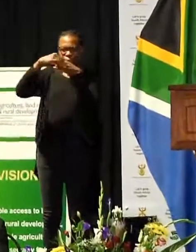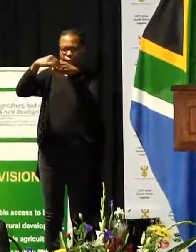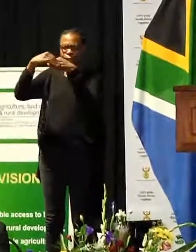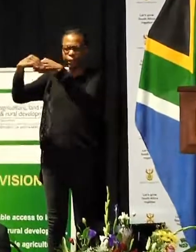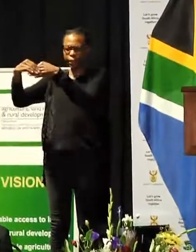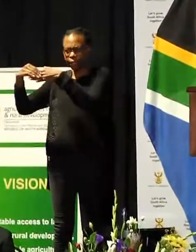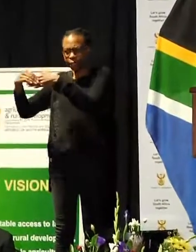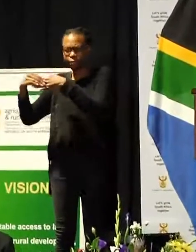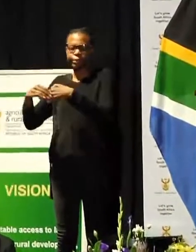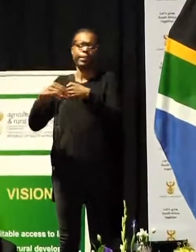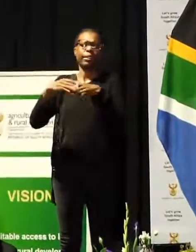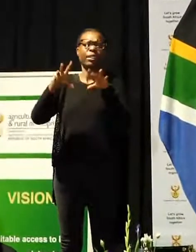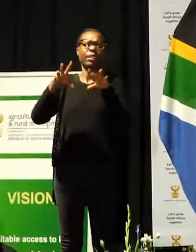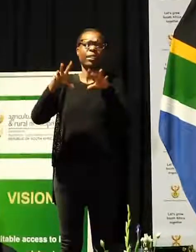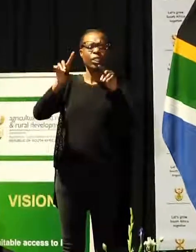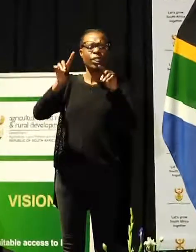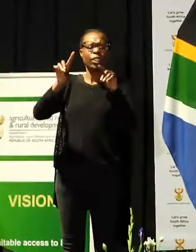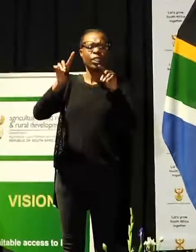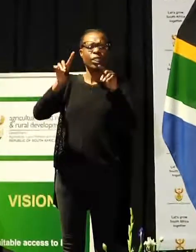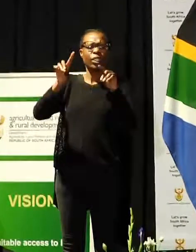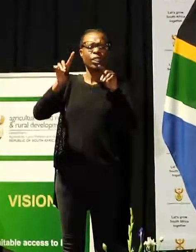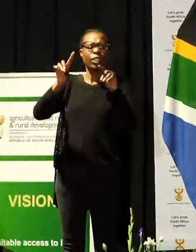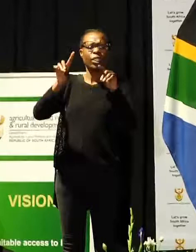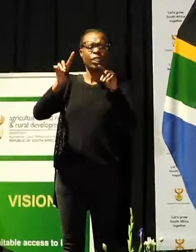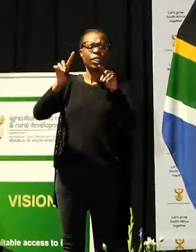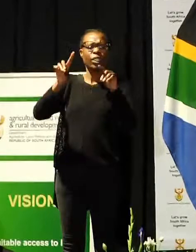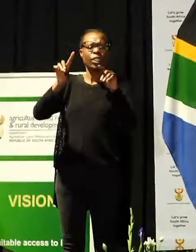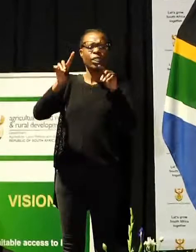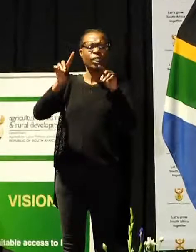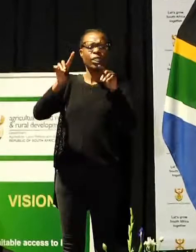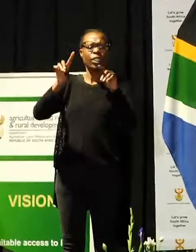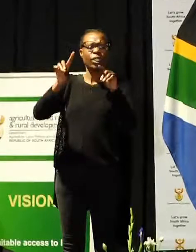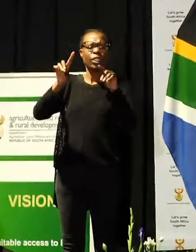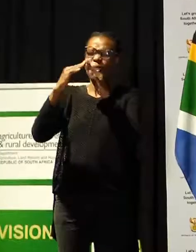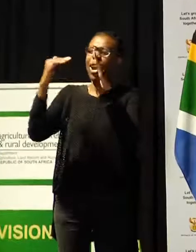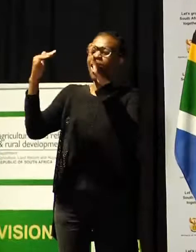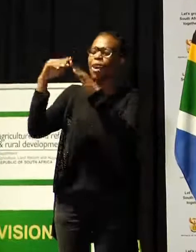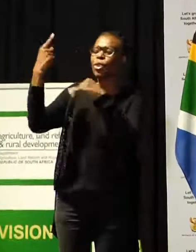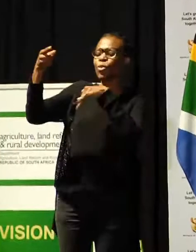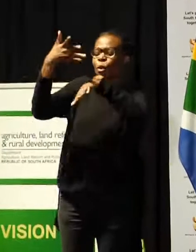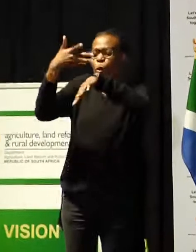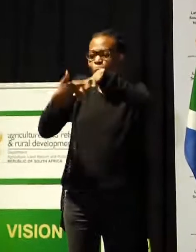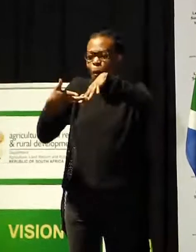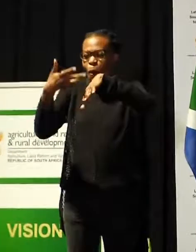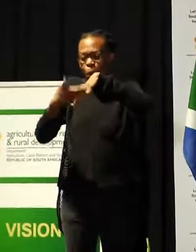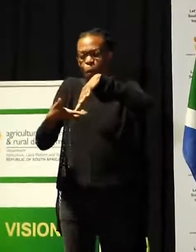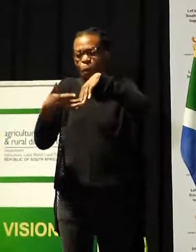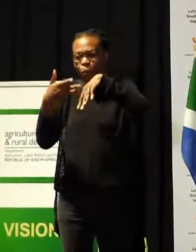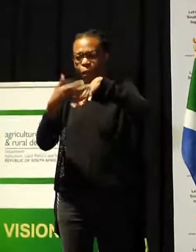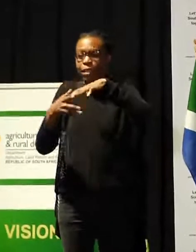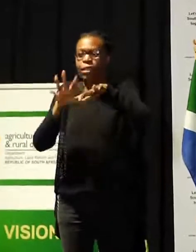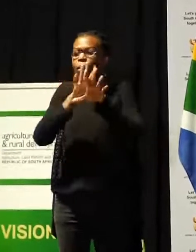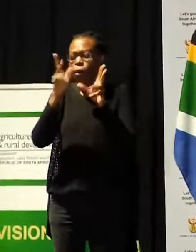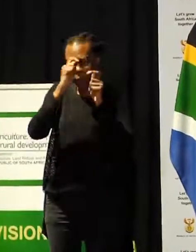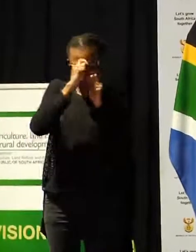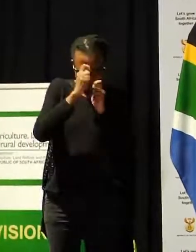the National House, Amakhosi asendlunkulu, abantwana begazi, all protocol